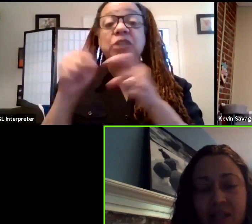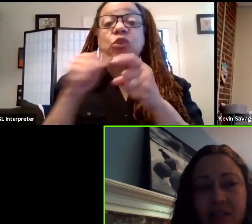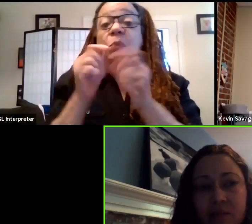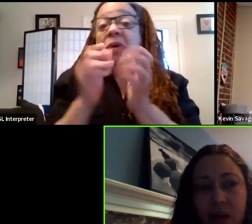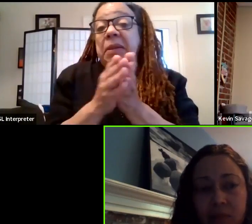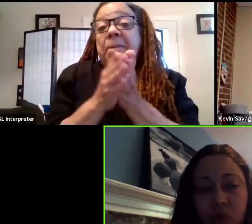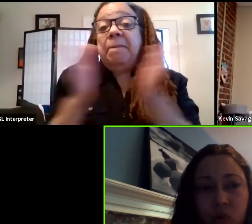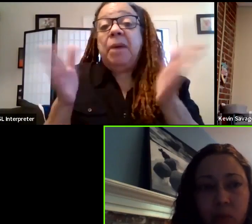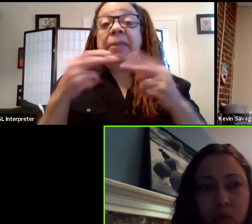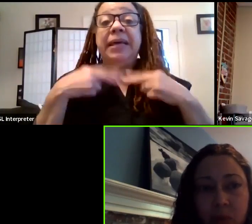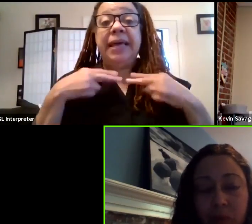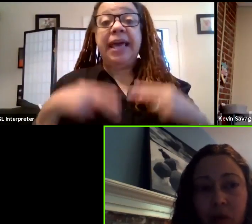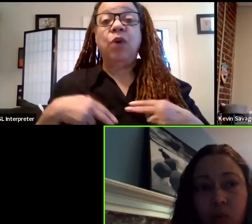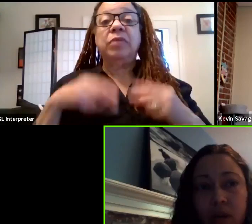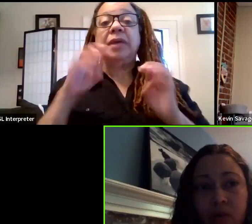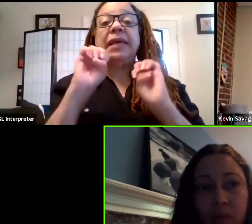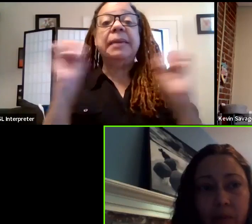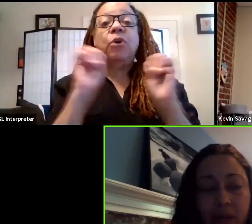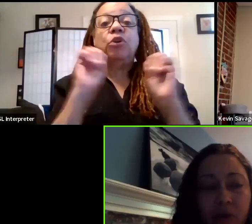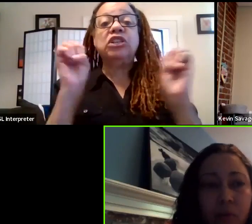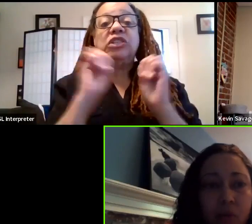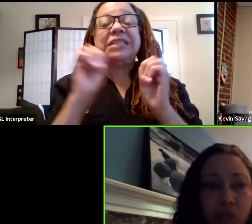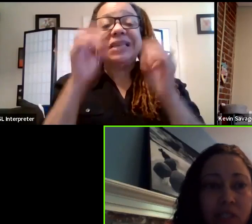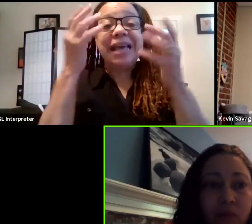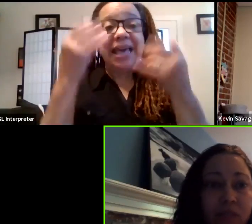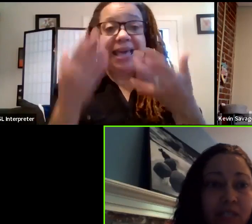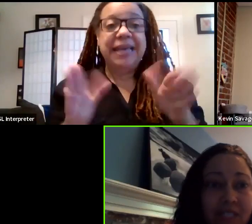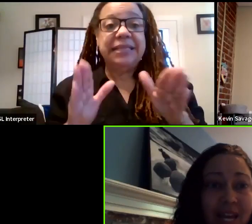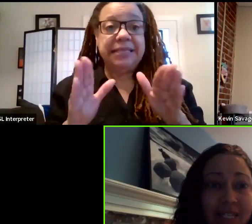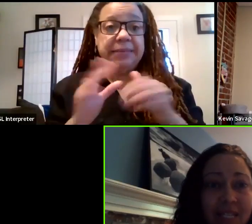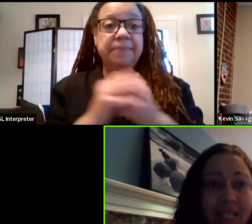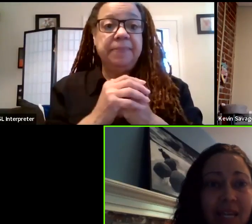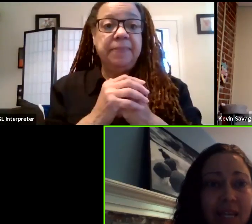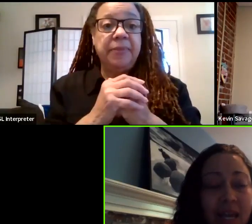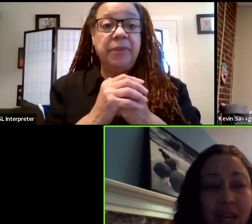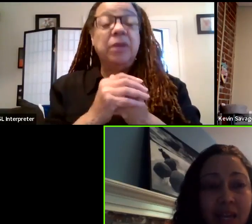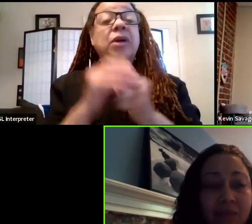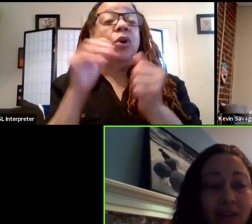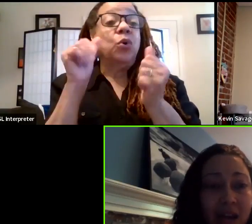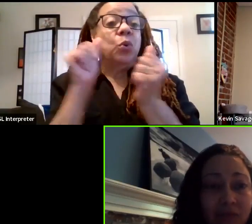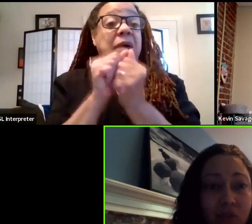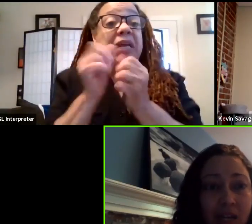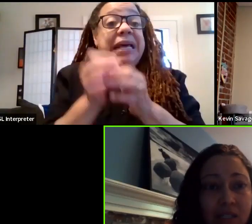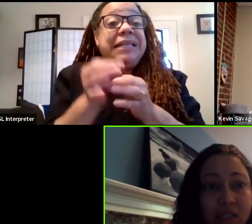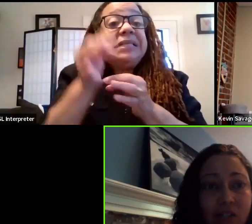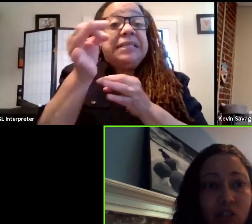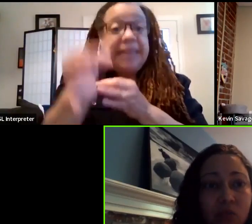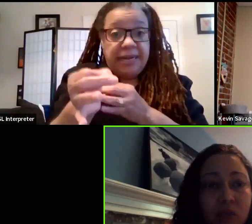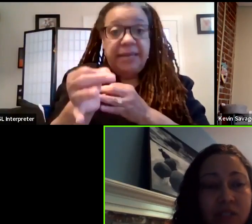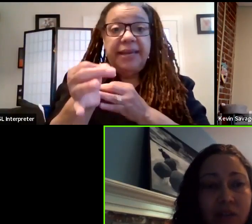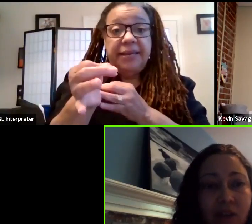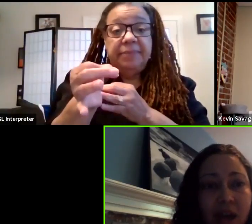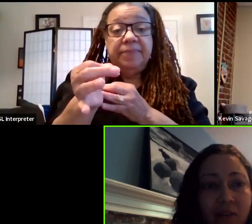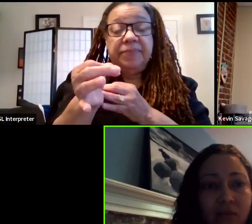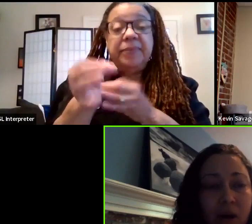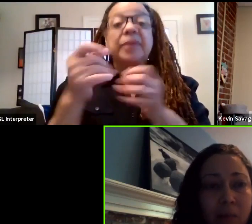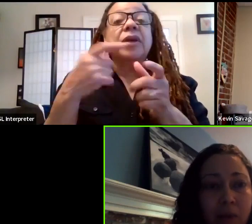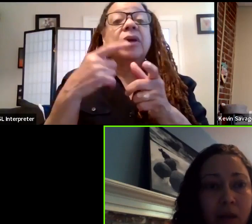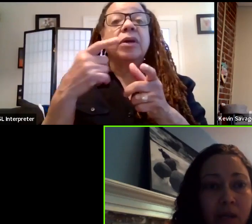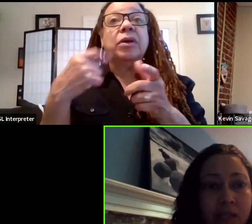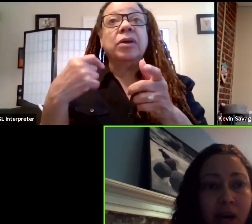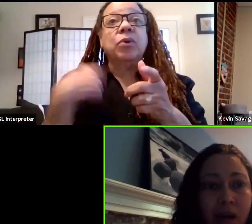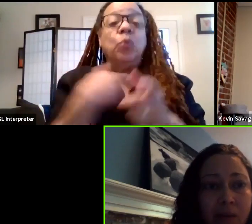emergency ends. As I'm sure most people are aware, the public health emergency was extended, and even after that extension, we still